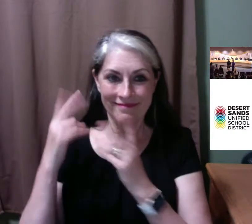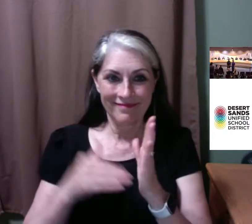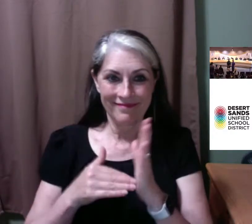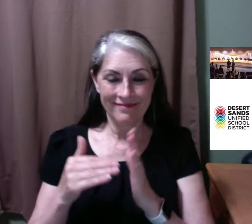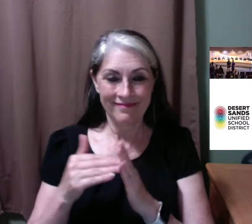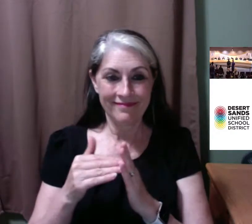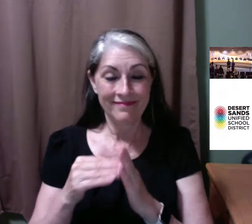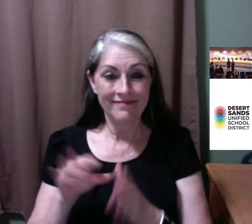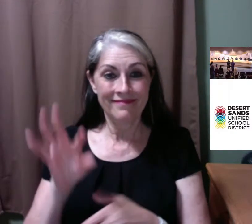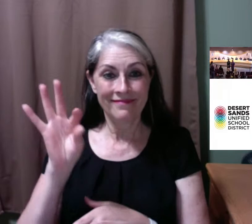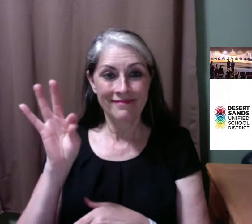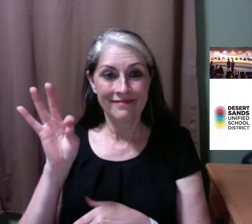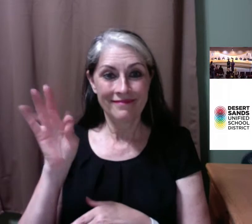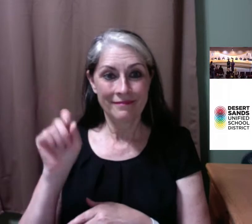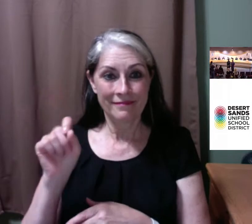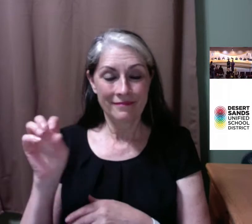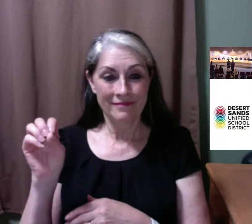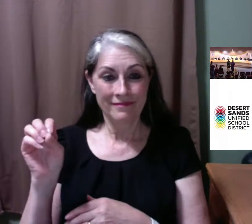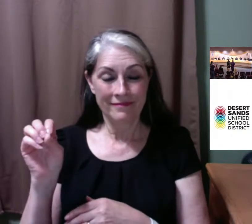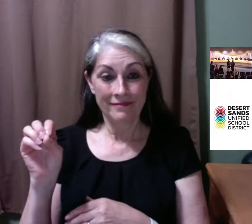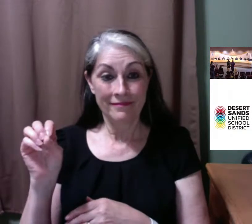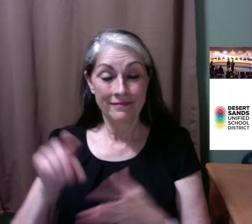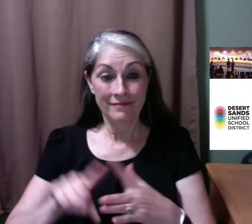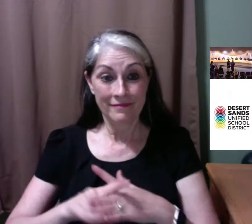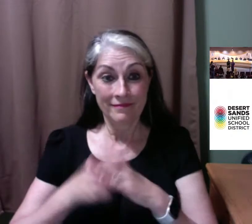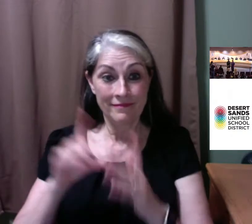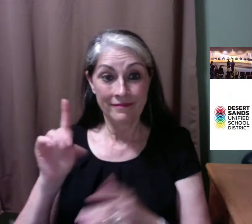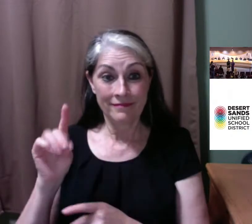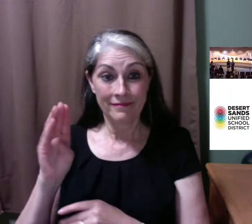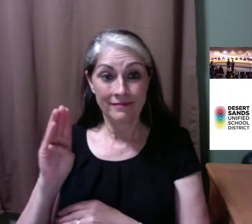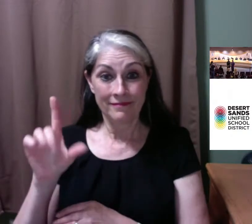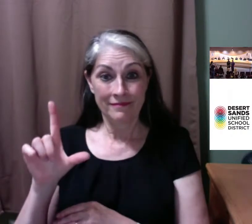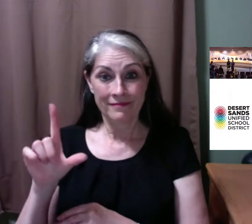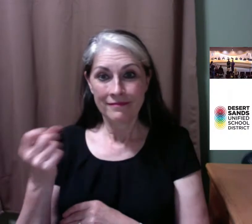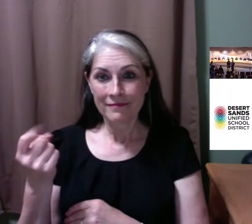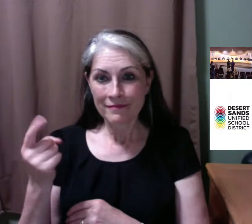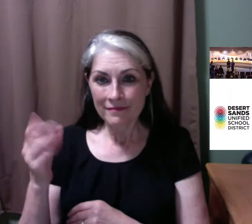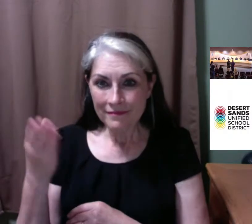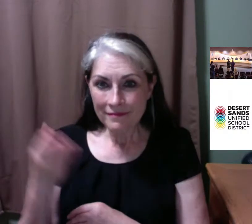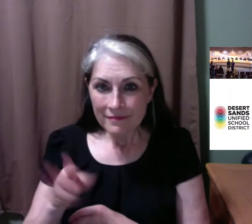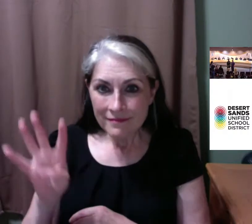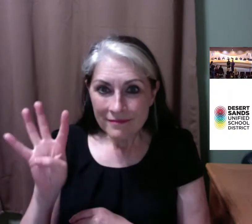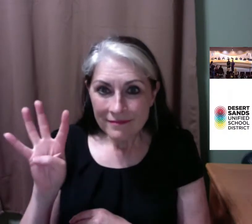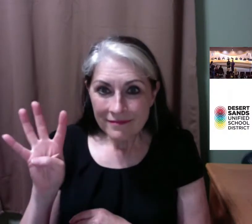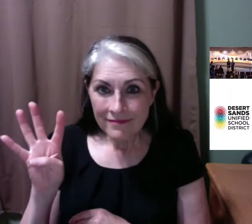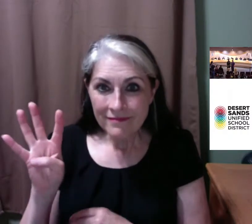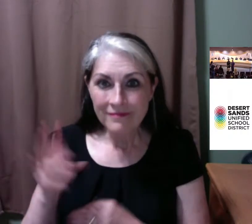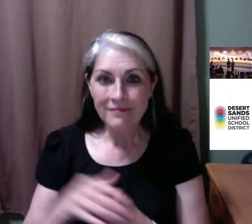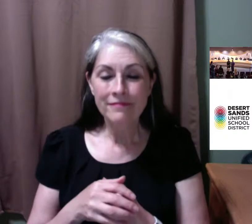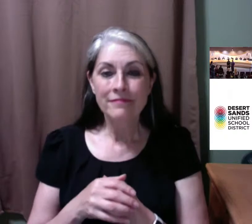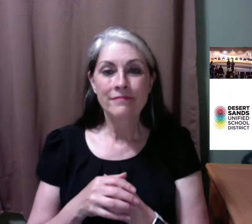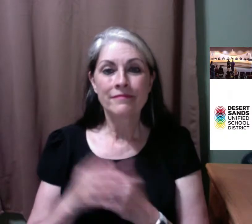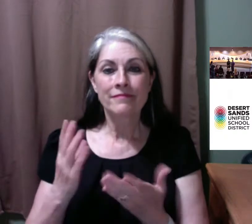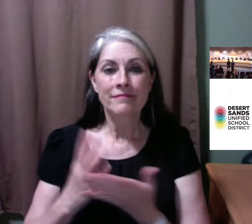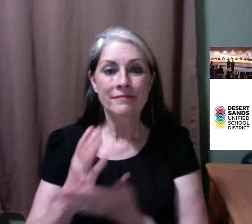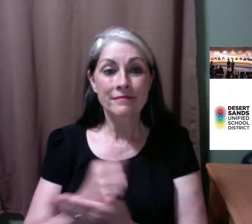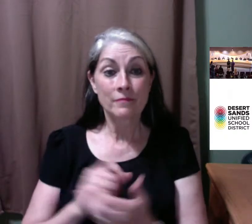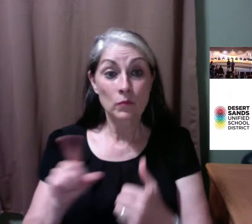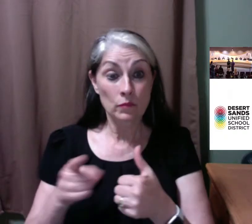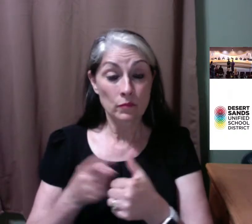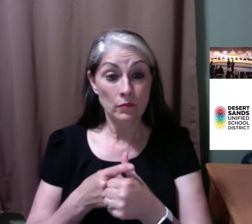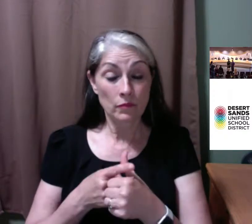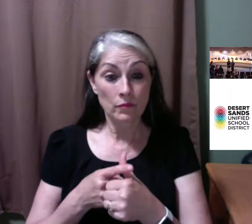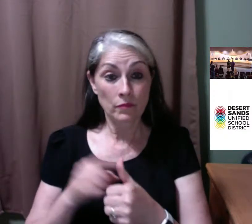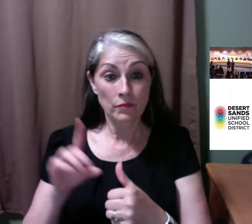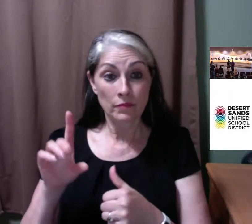to a 9-0 start in the DEL, ended up 11-4, and they earned the first